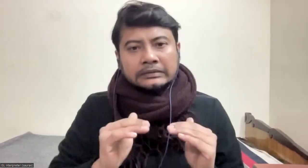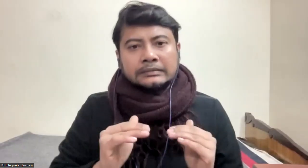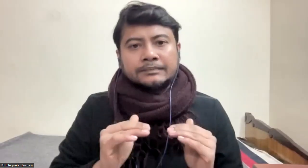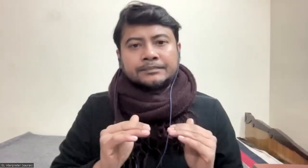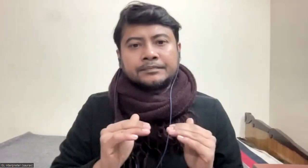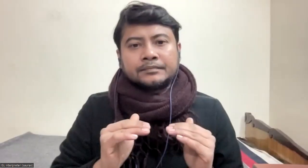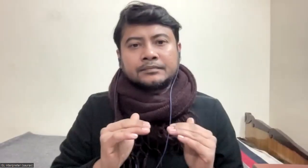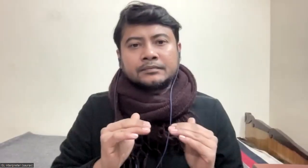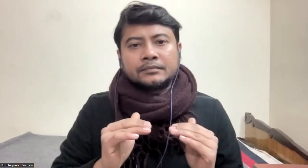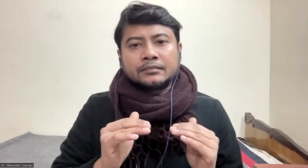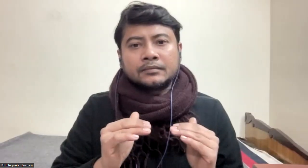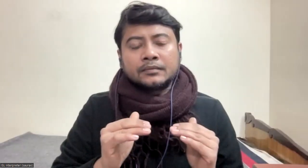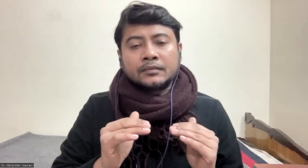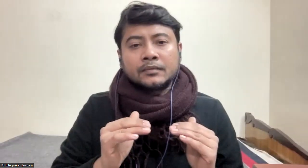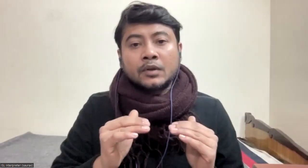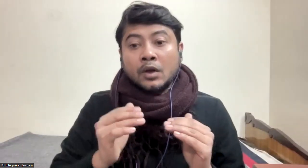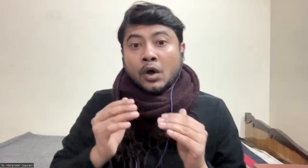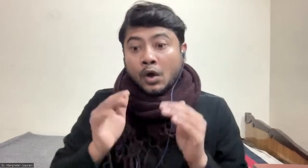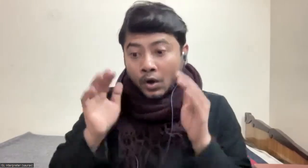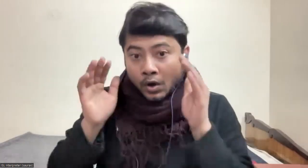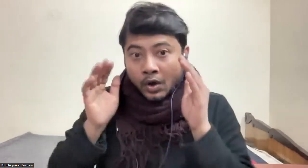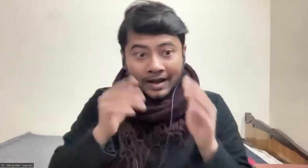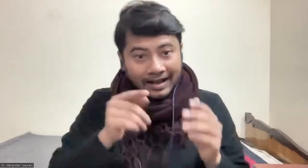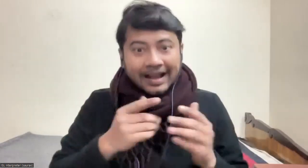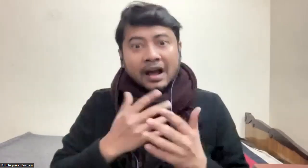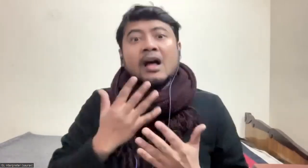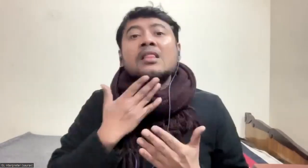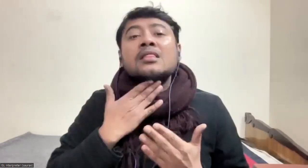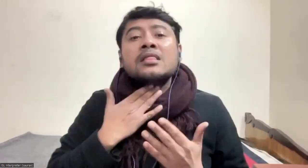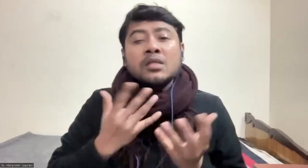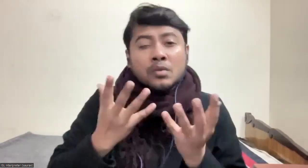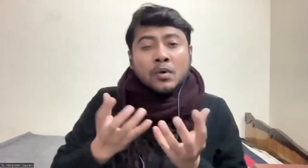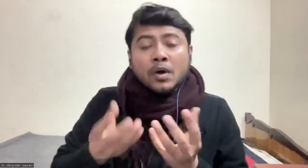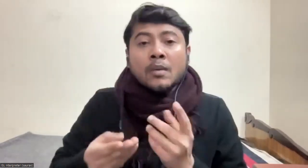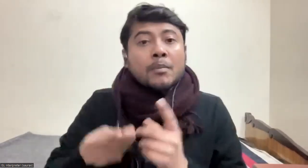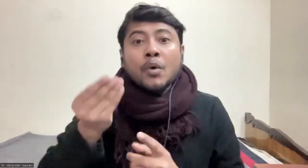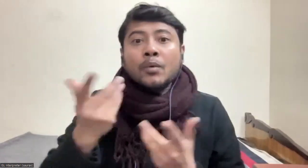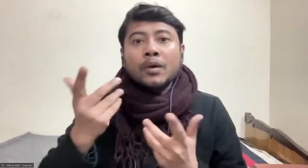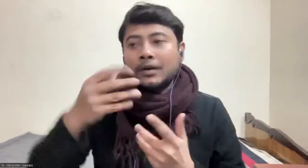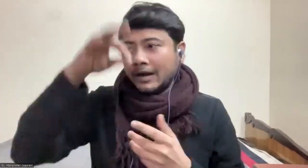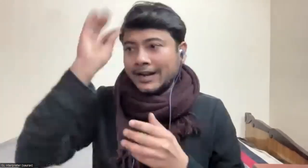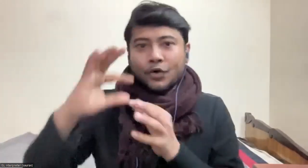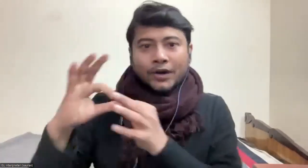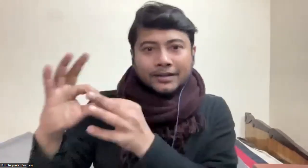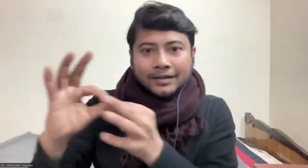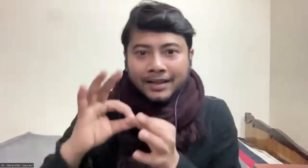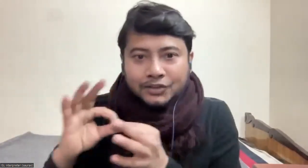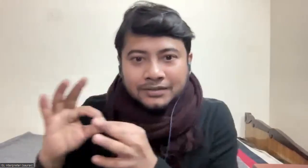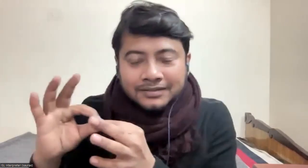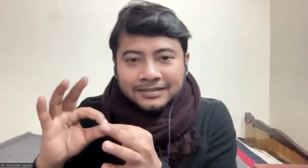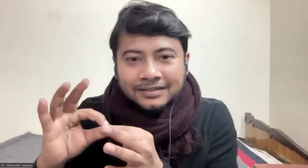for non-material things, like having more interest in classes, or having more interest in